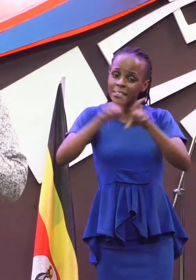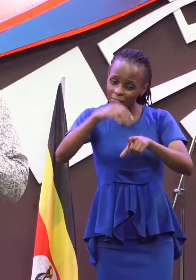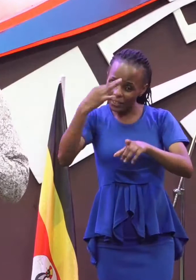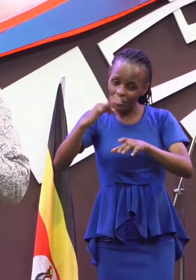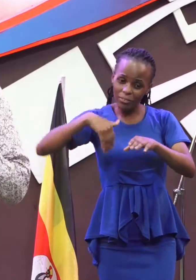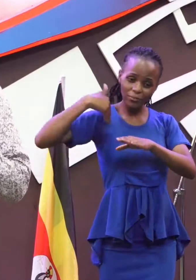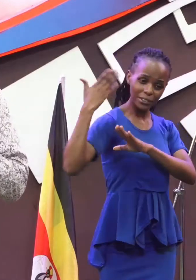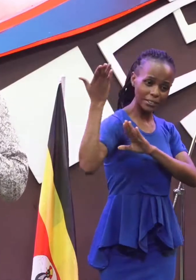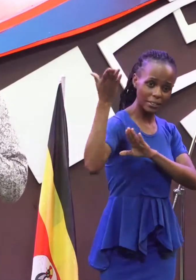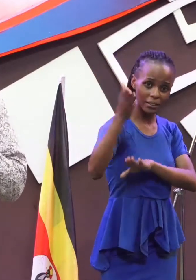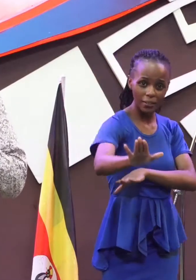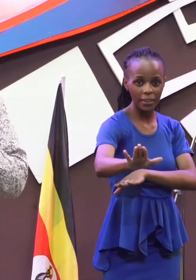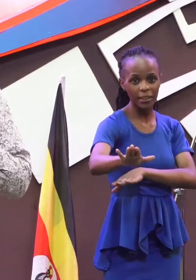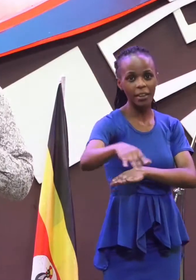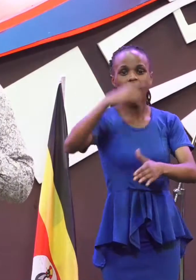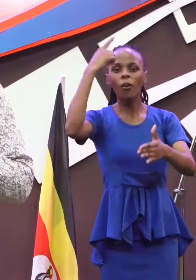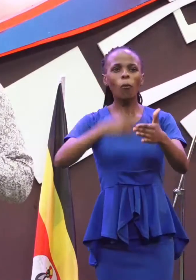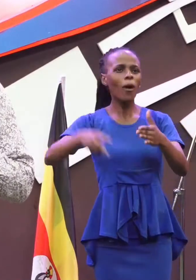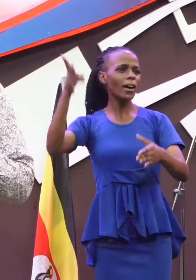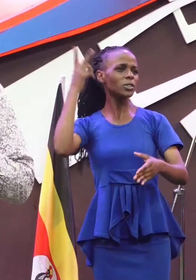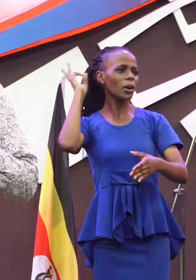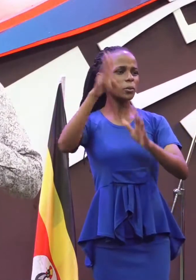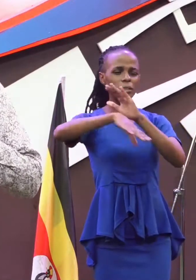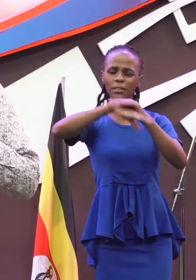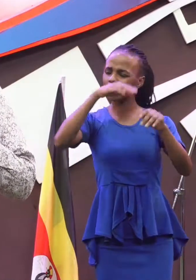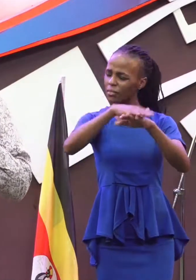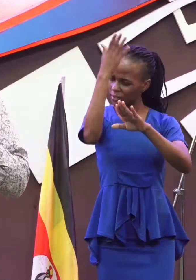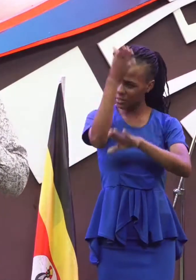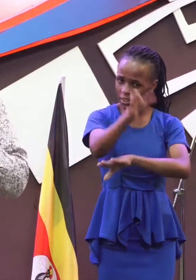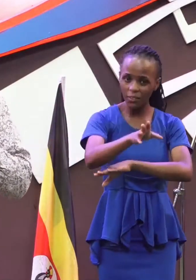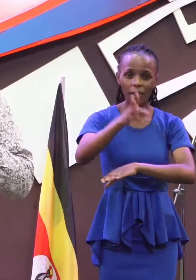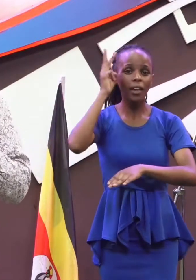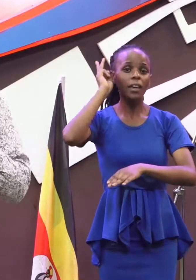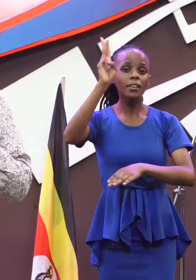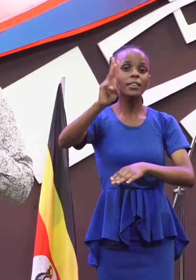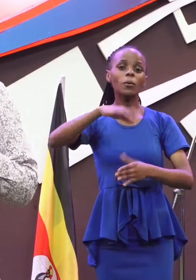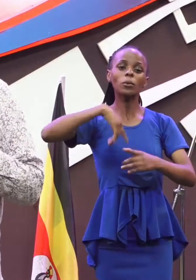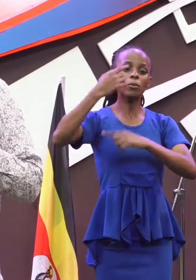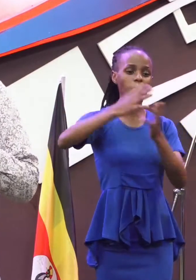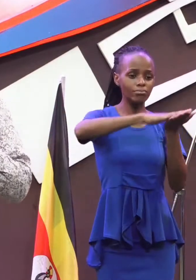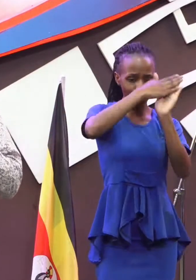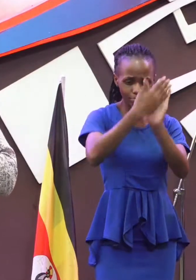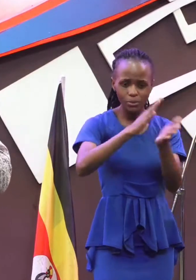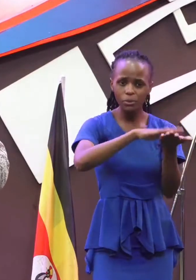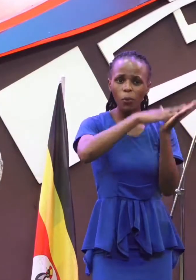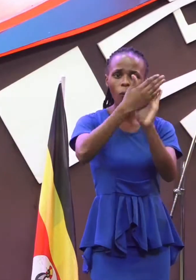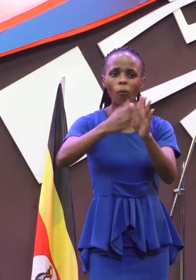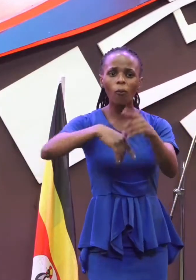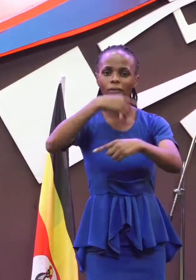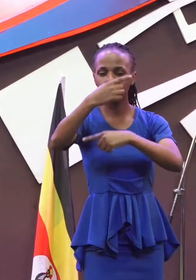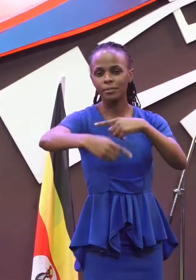And even when he passes away, what he heard is not going to pass away. They will still go